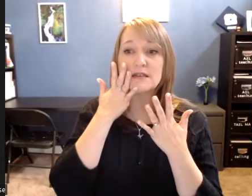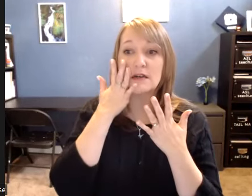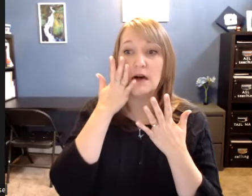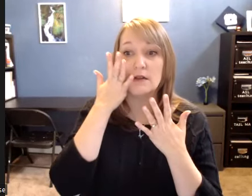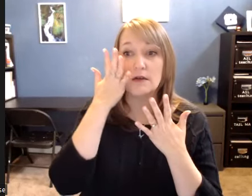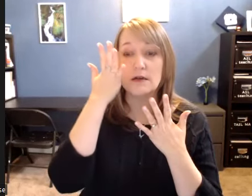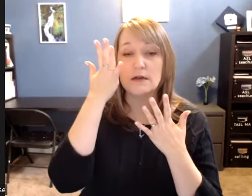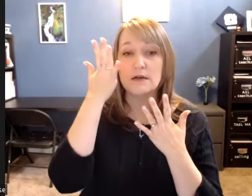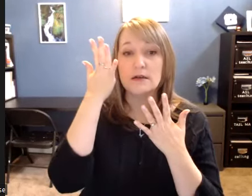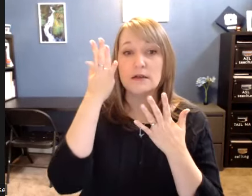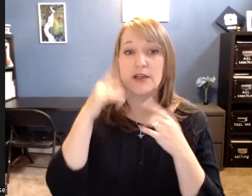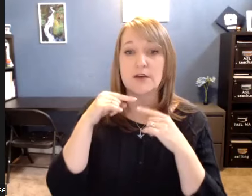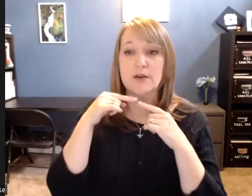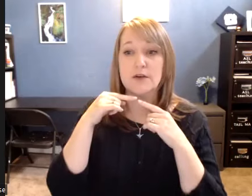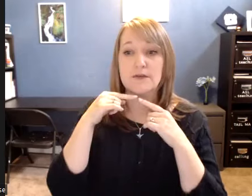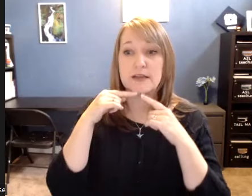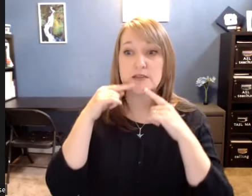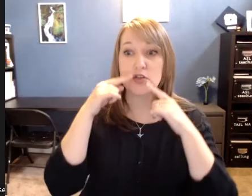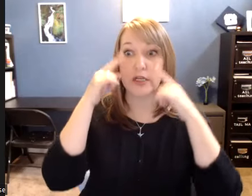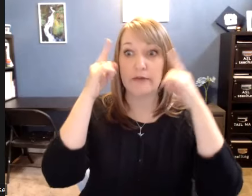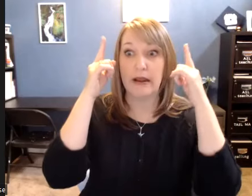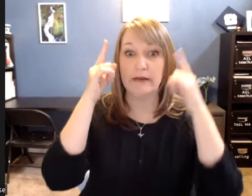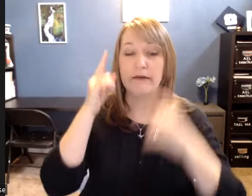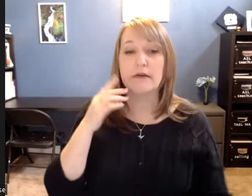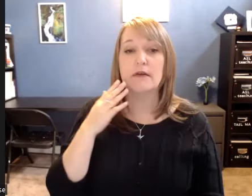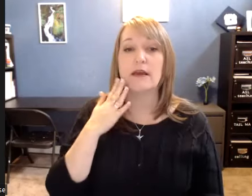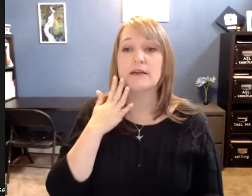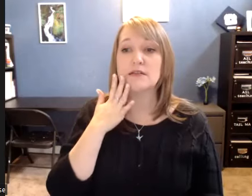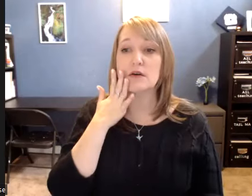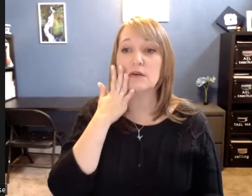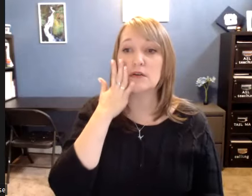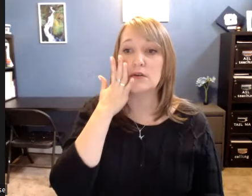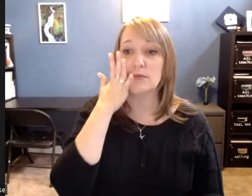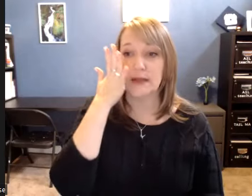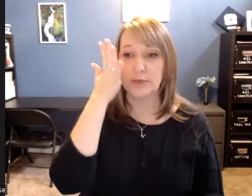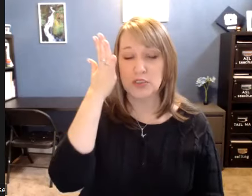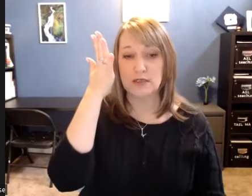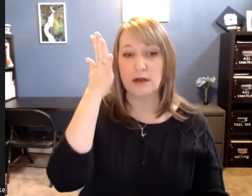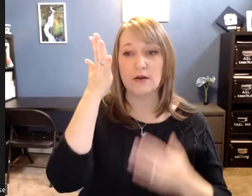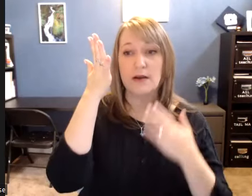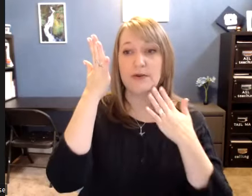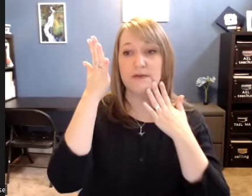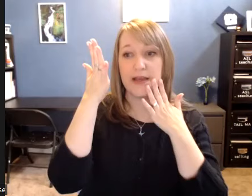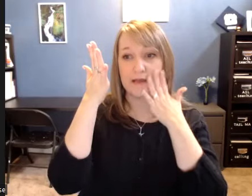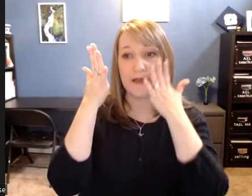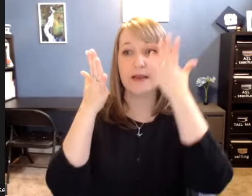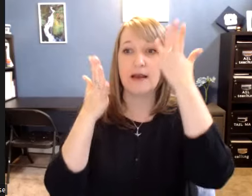the color, like your face turning red. Okay, so you like push the color up your face and then